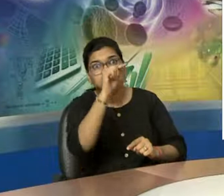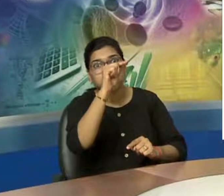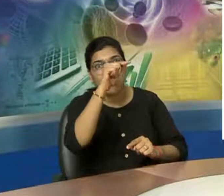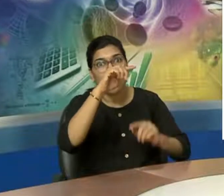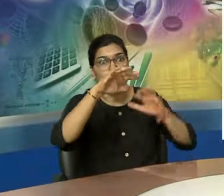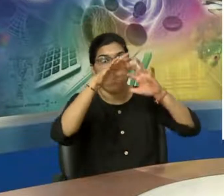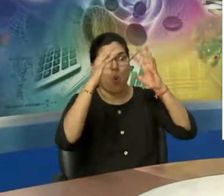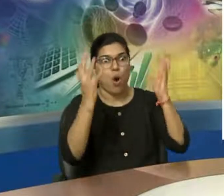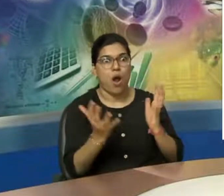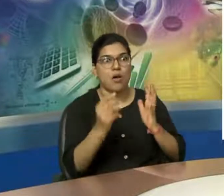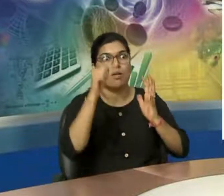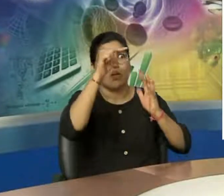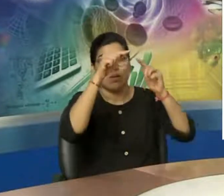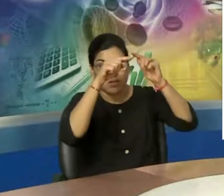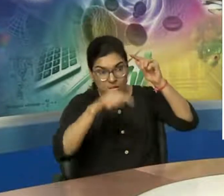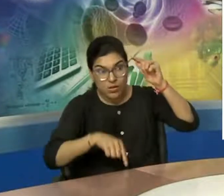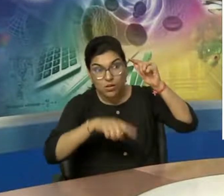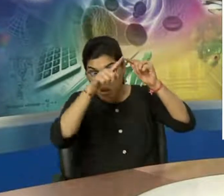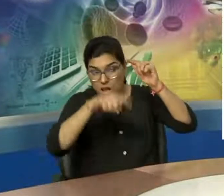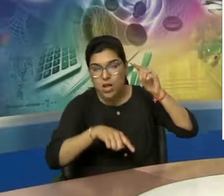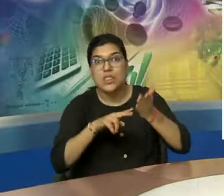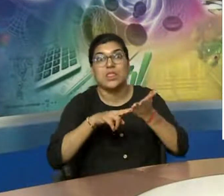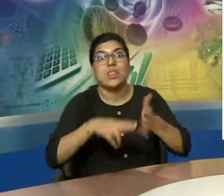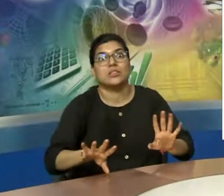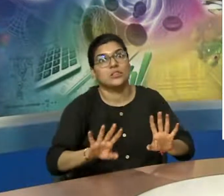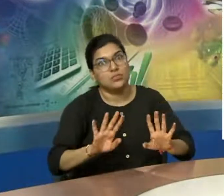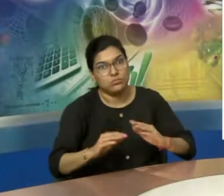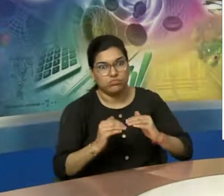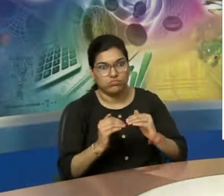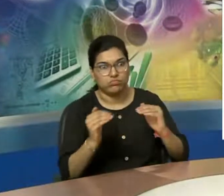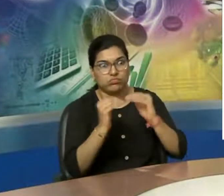to the biosphere level in nature.